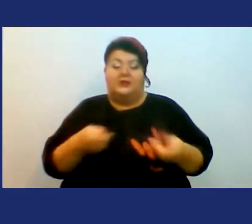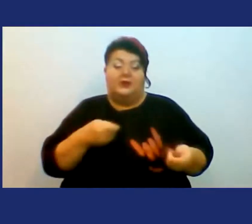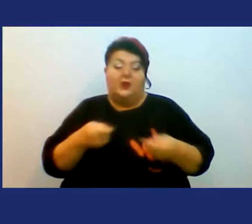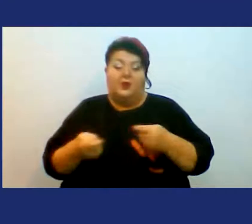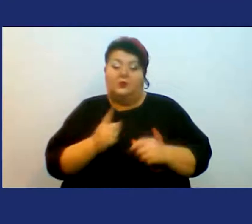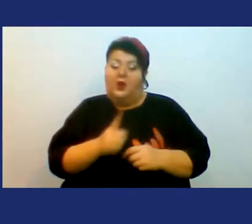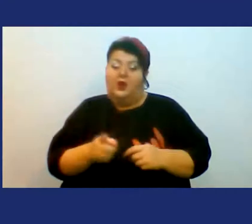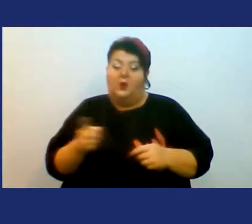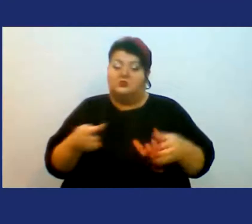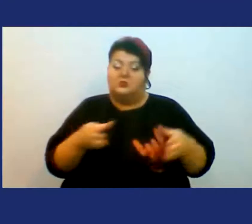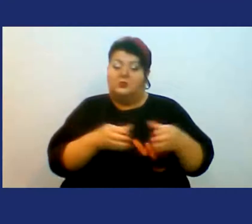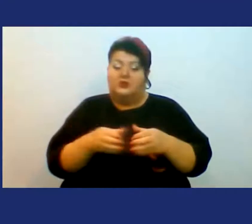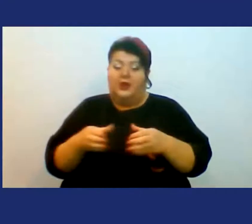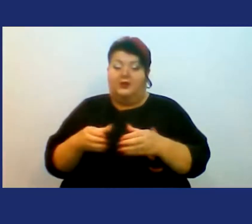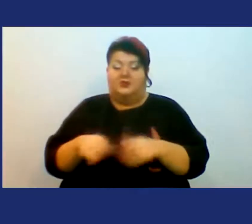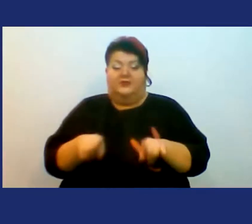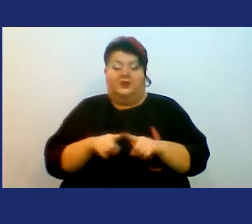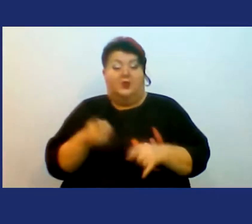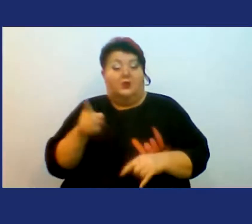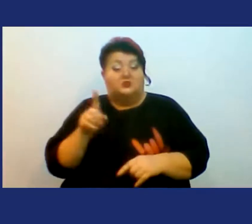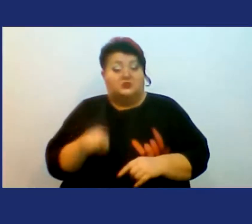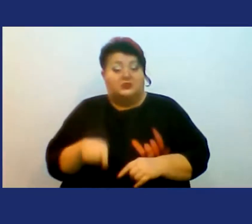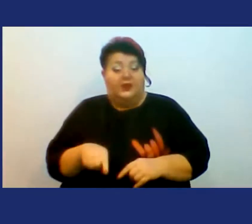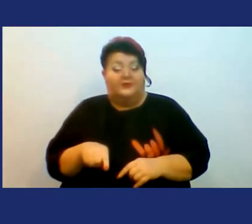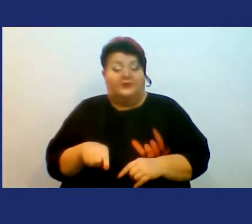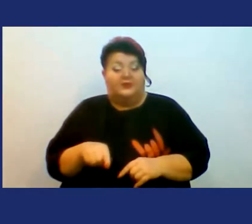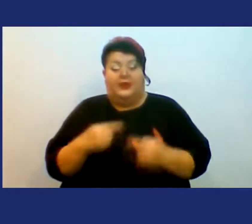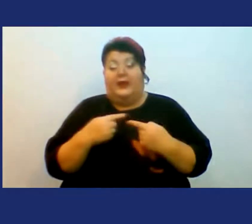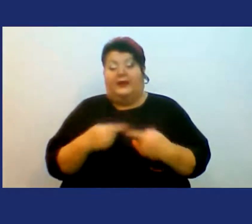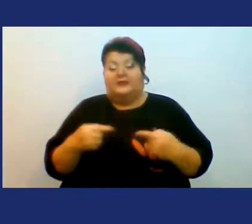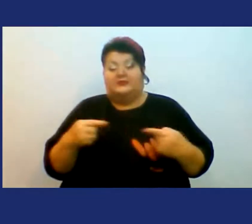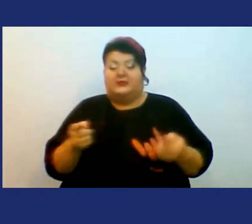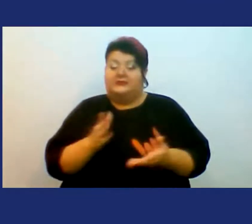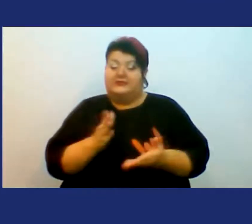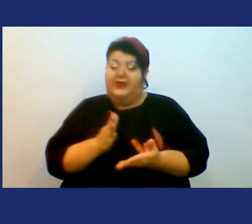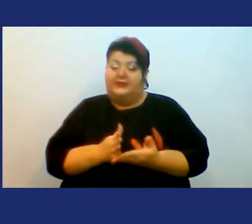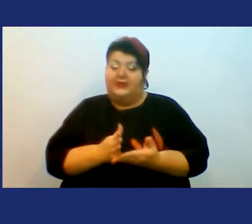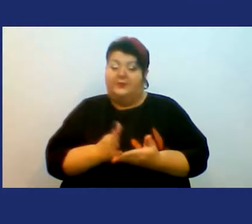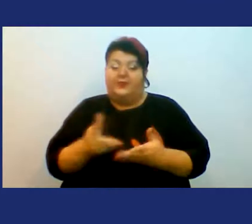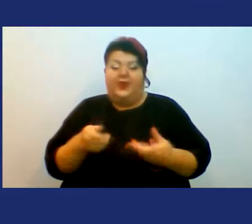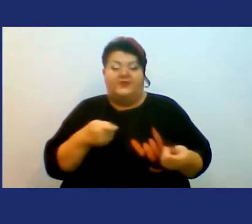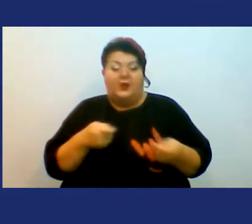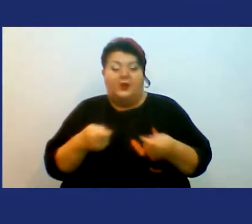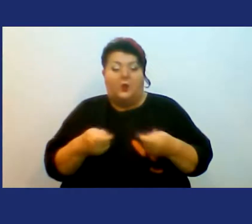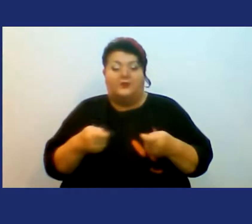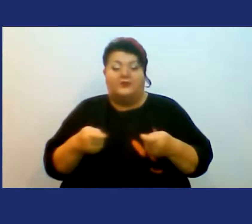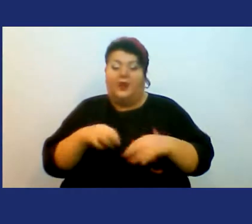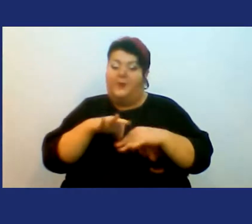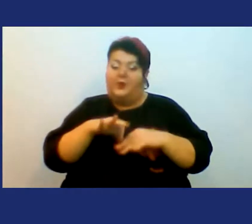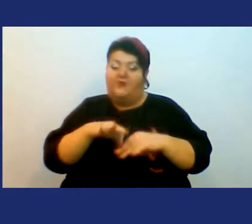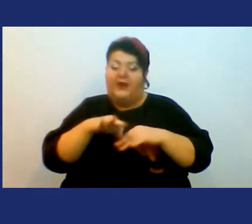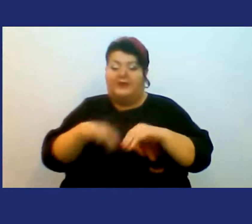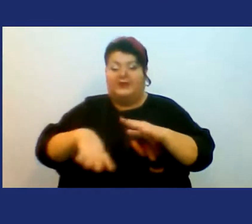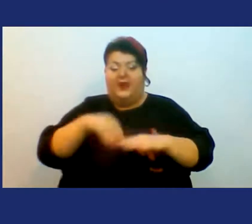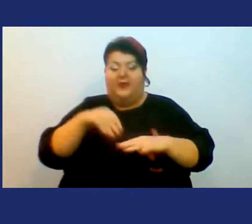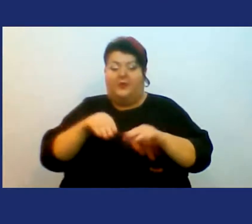and provisions. And this really impacts the principles of legal predictability. And just one